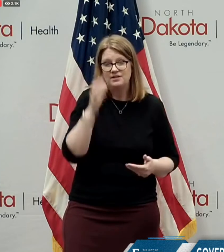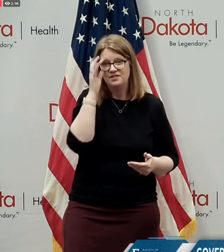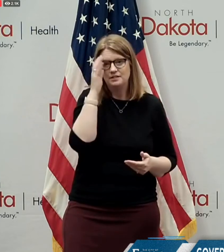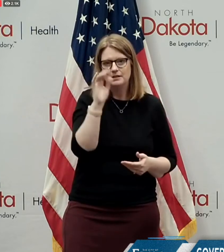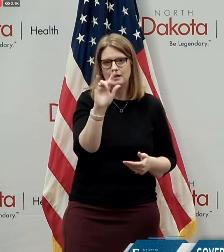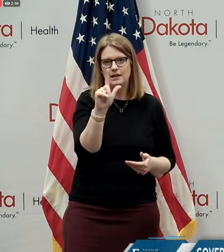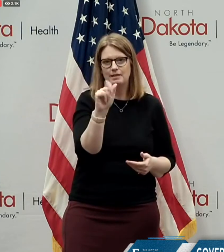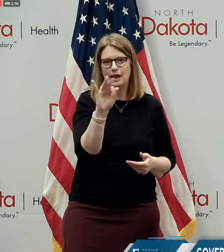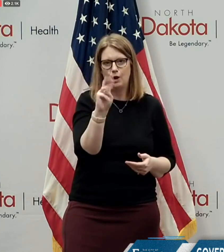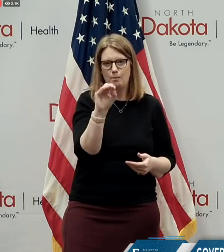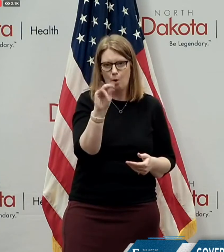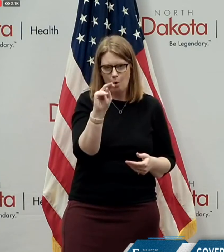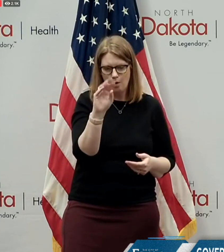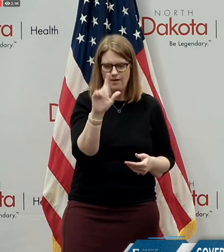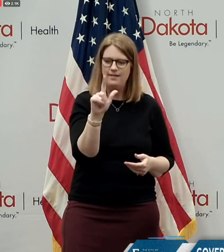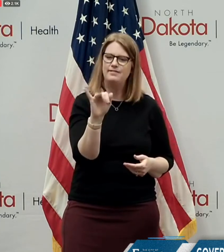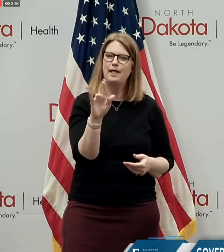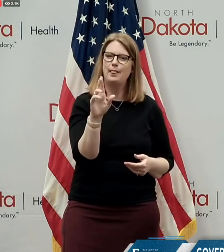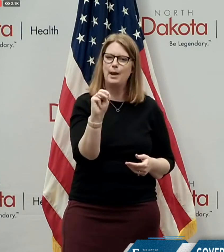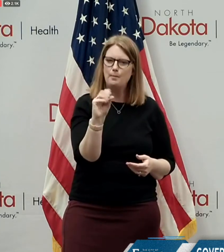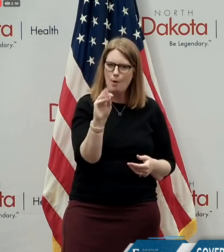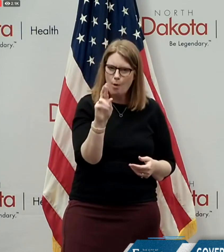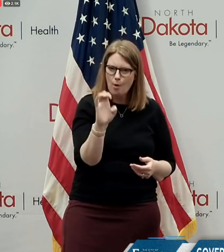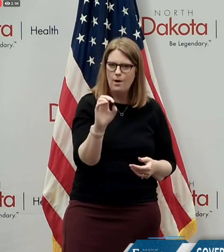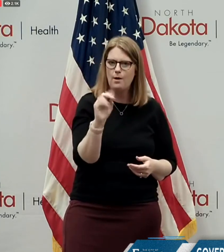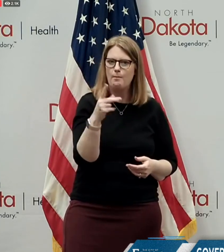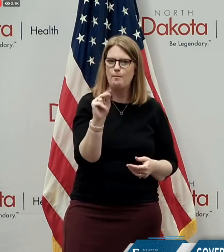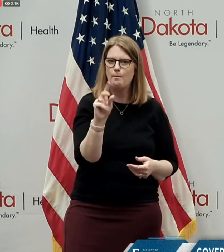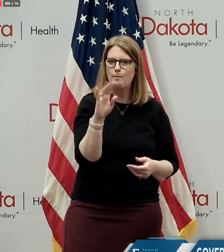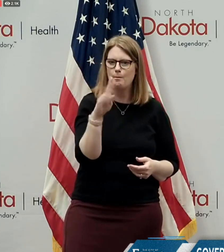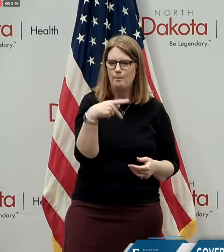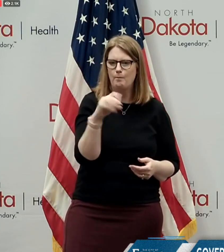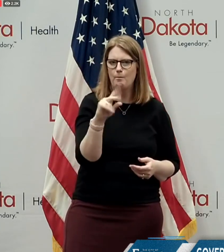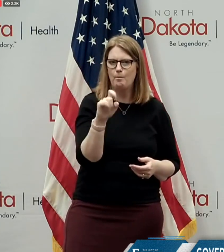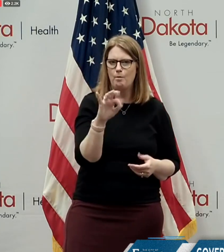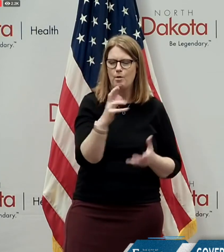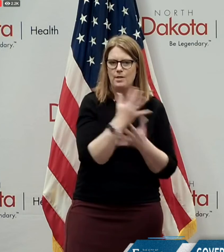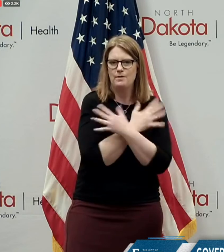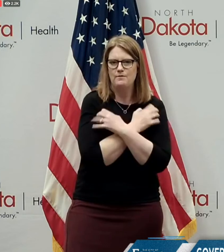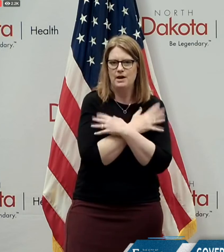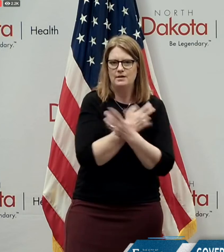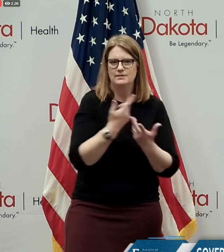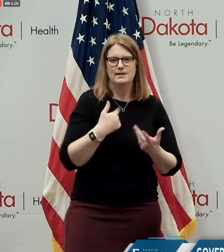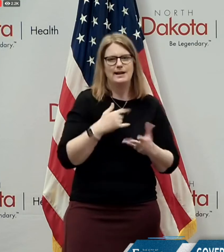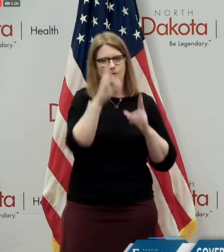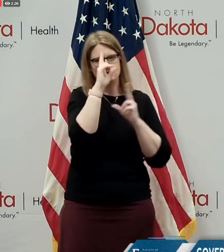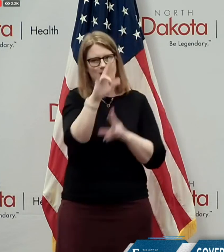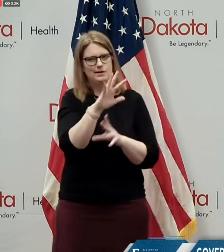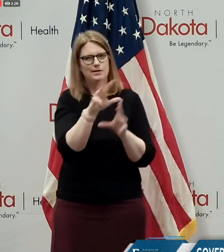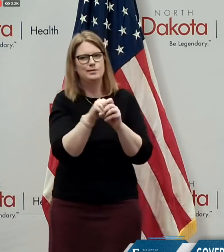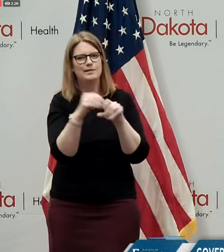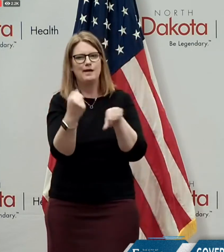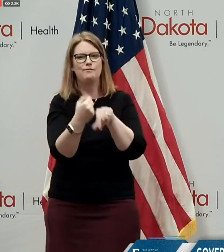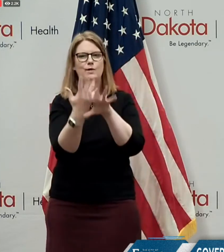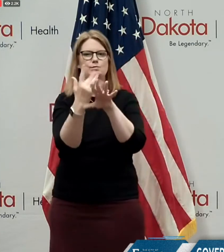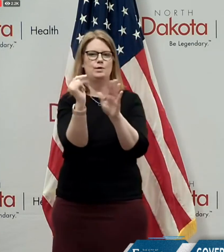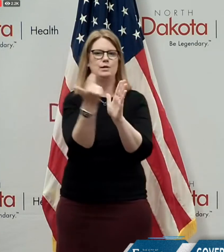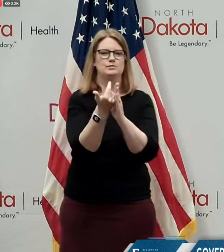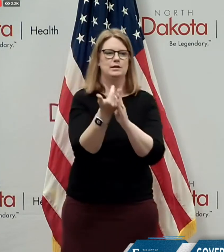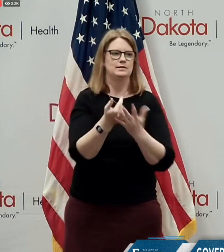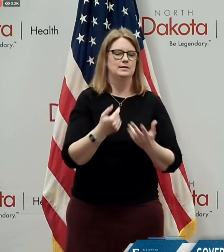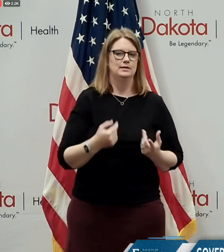Polar Bears, to speak at graduation. And I was honored to include a few words in the virtual graduation. But I think we were talking. I'm still